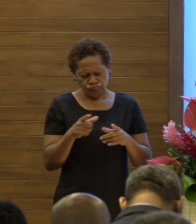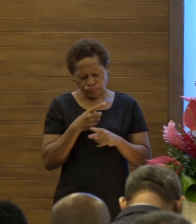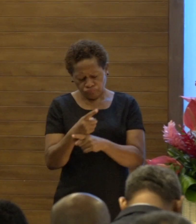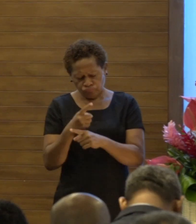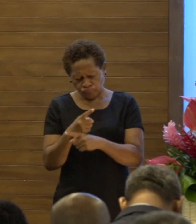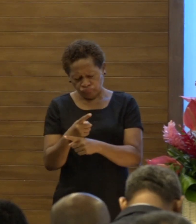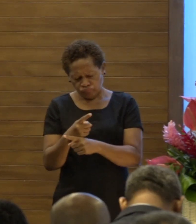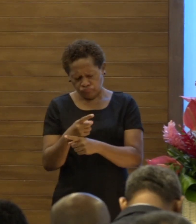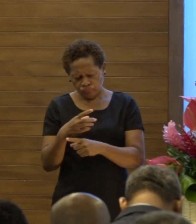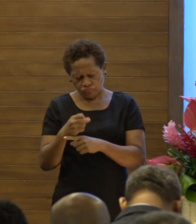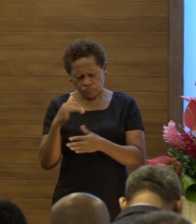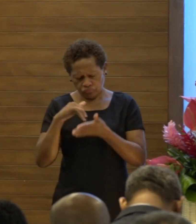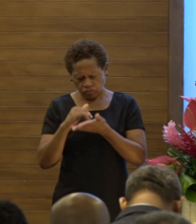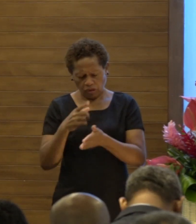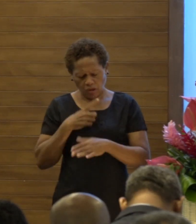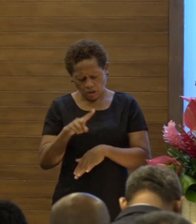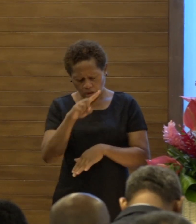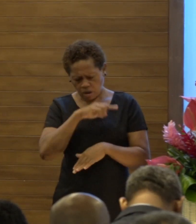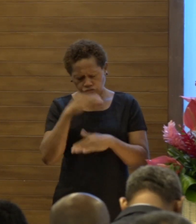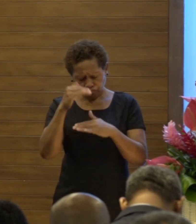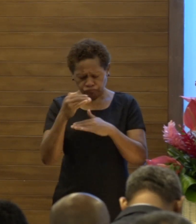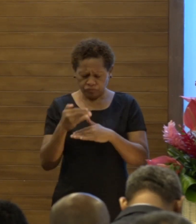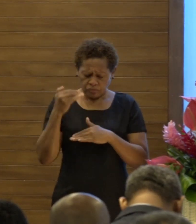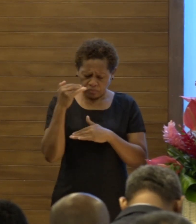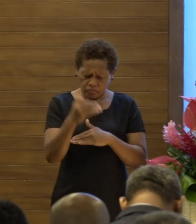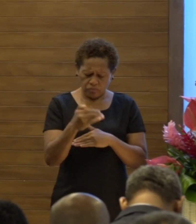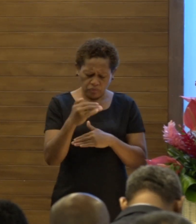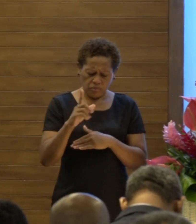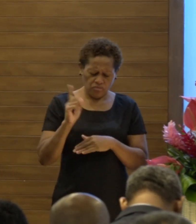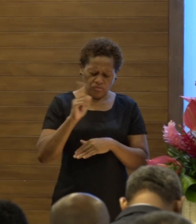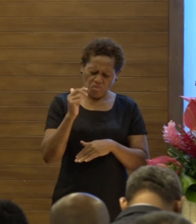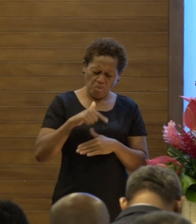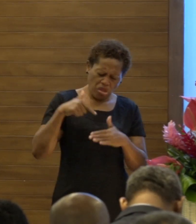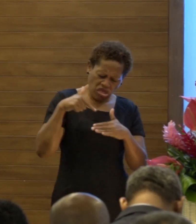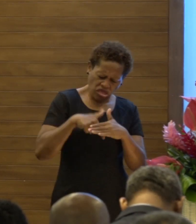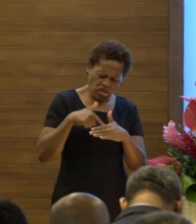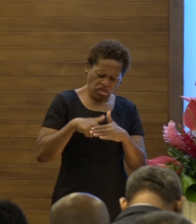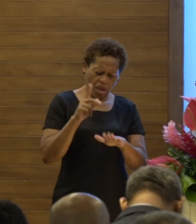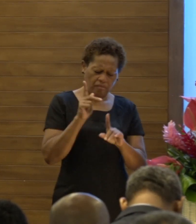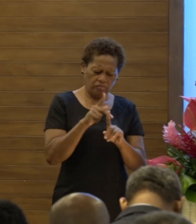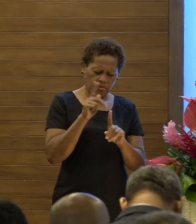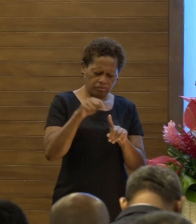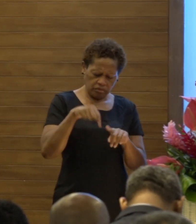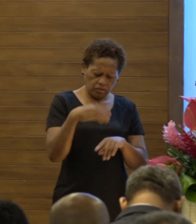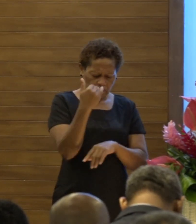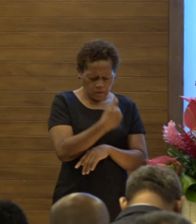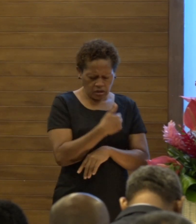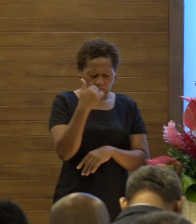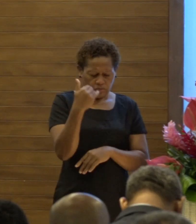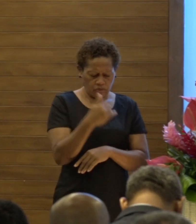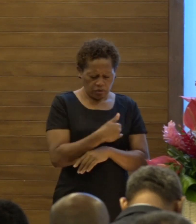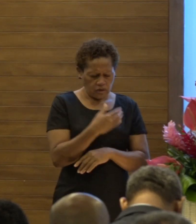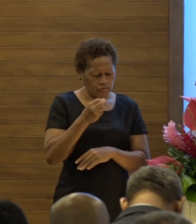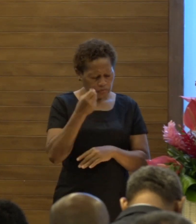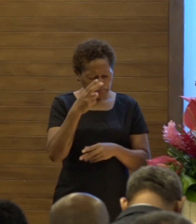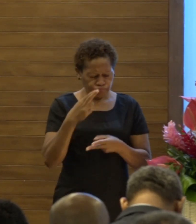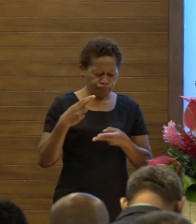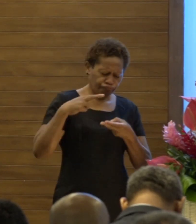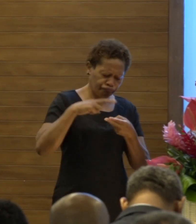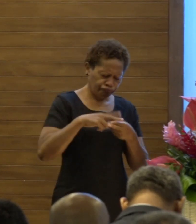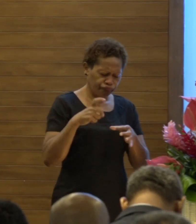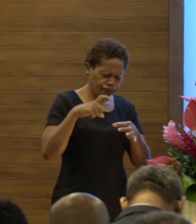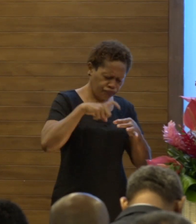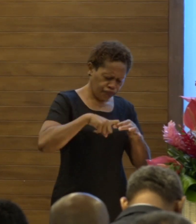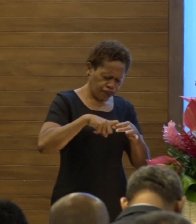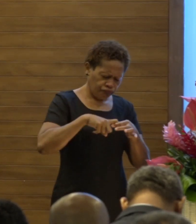forward and help us to see beyond the deeper purpose of being here this morning. And we pray for the unity among us